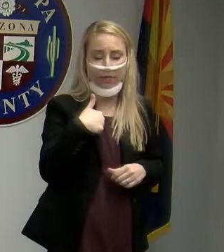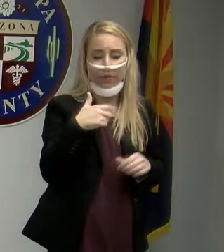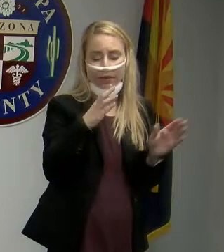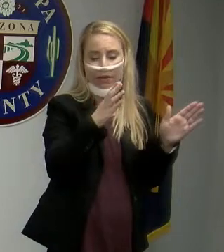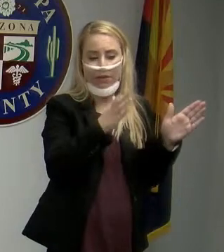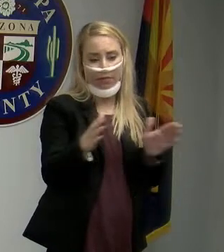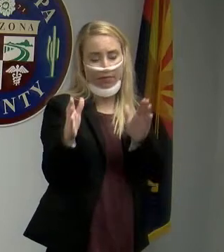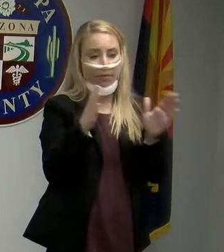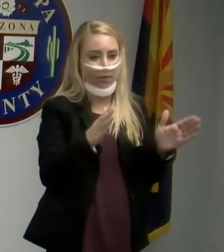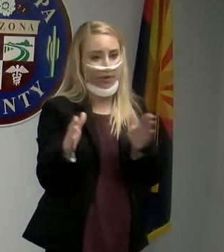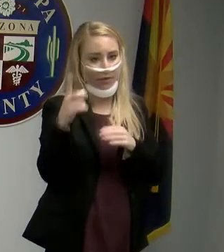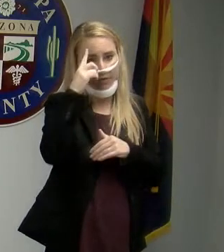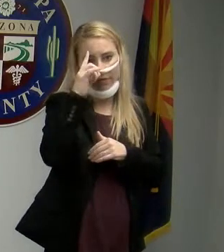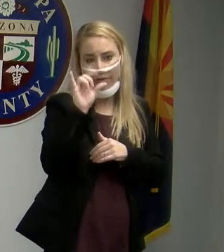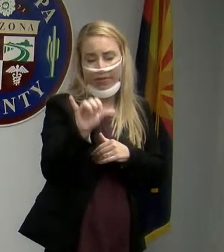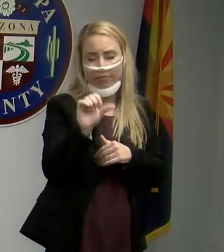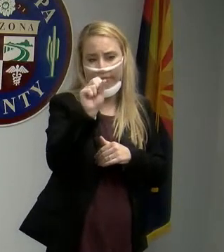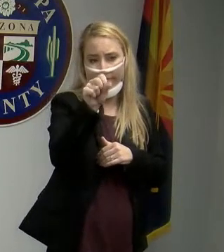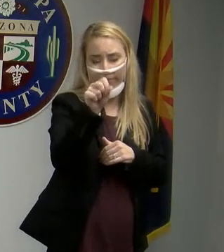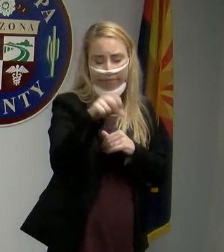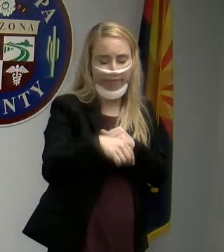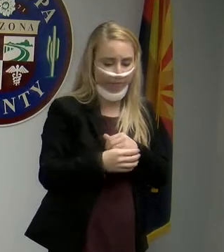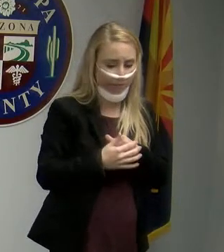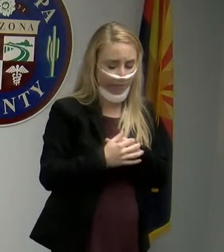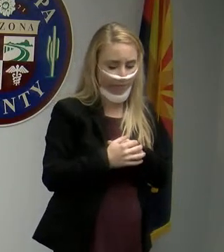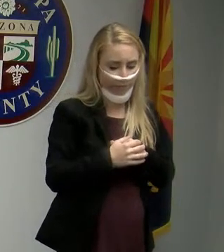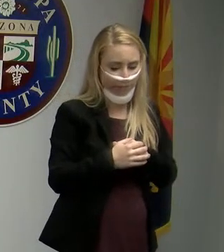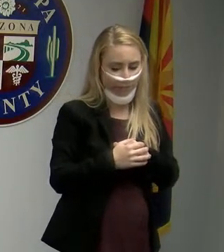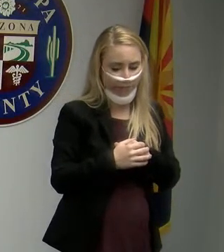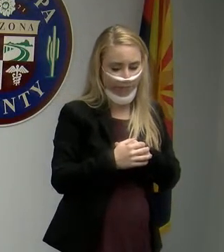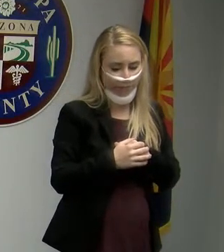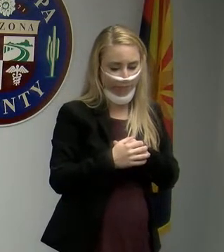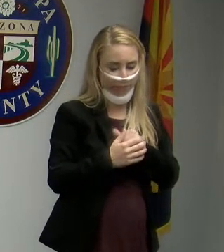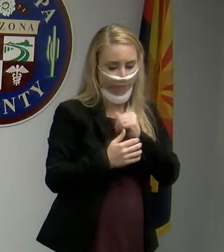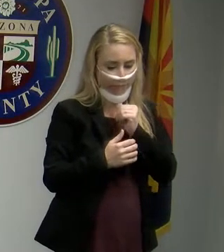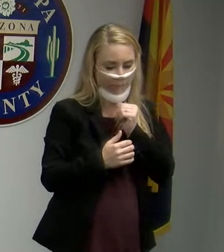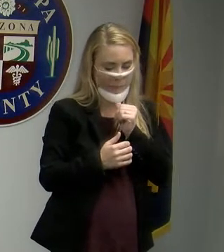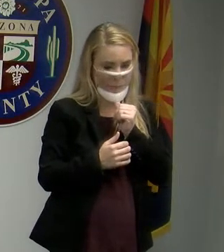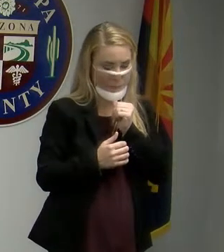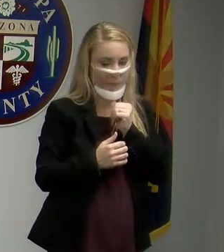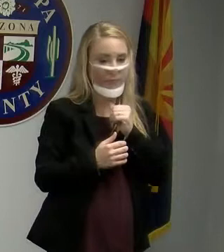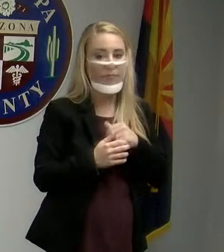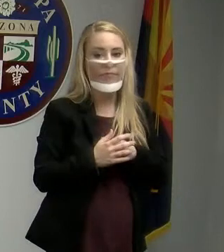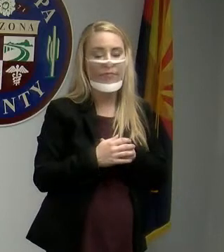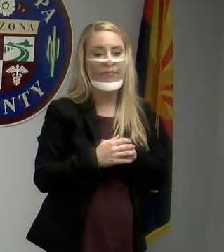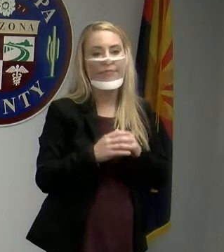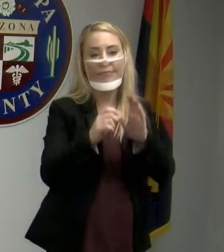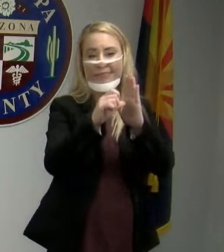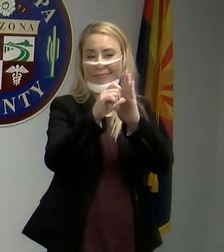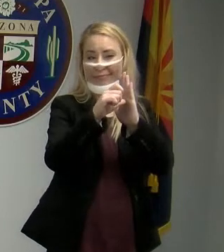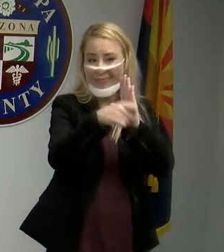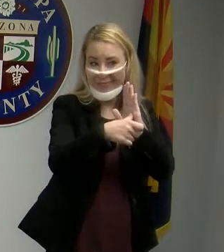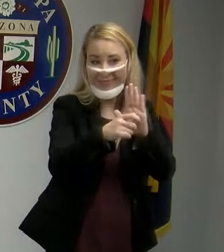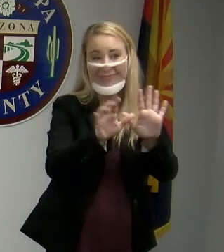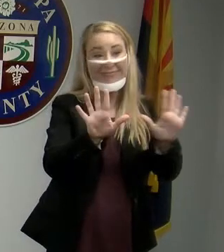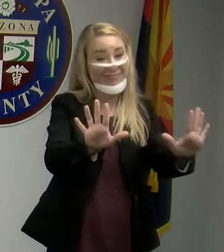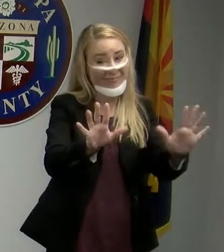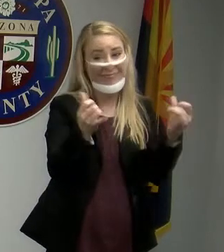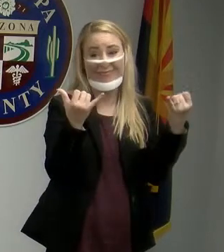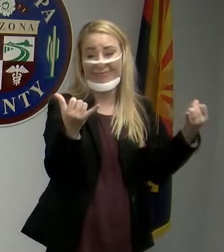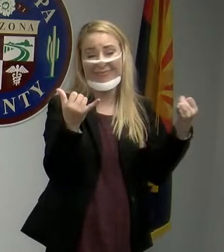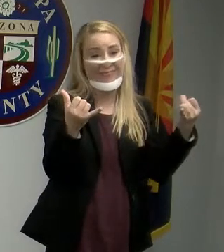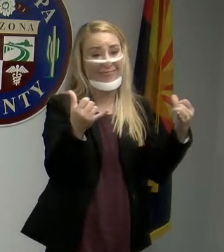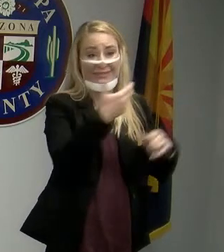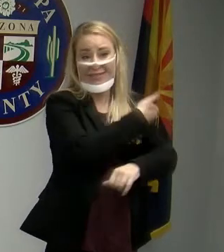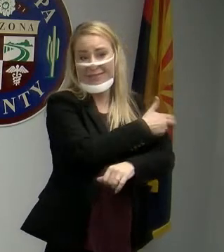planning for that possibility as well, should that become necessary. Although I would like to stress that at the moment that isn't necessary,